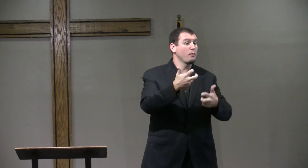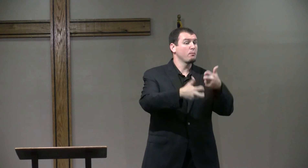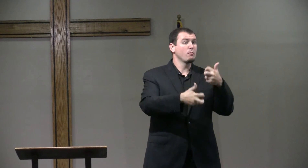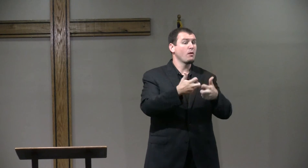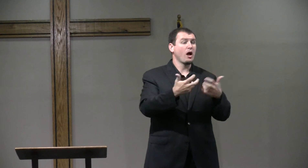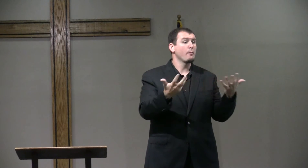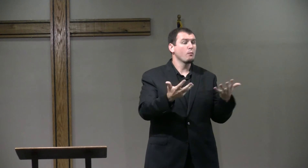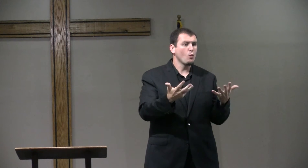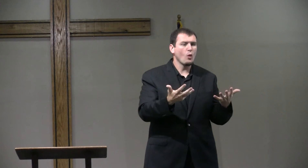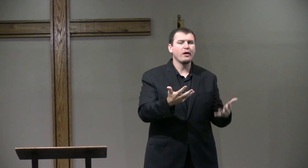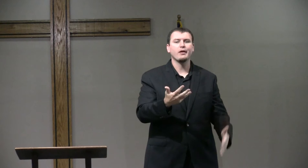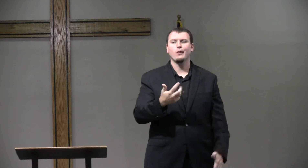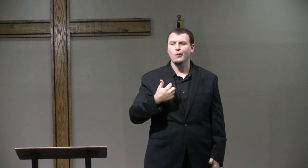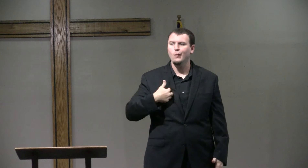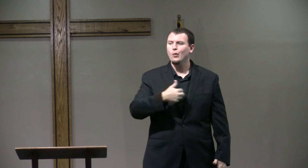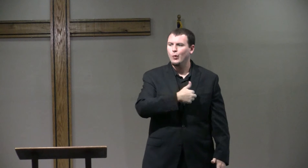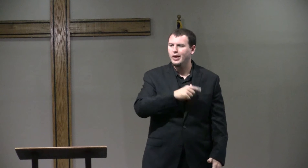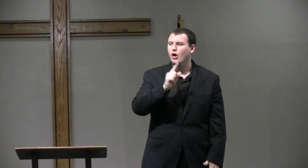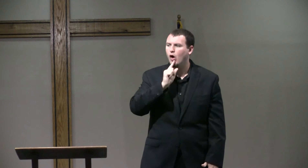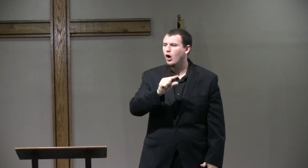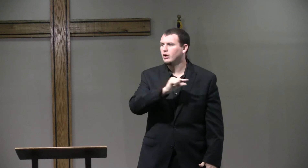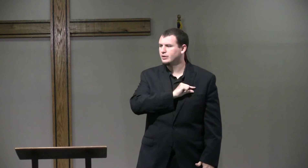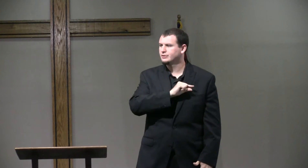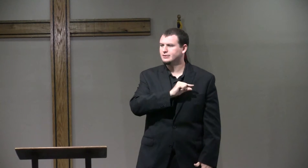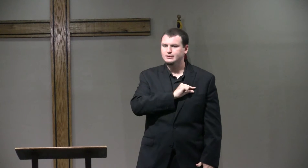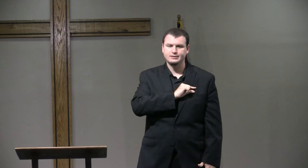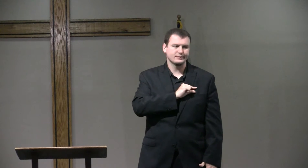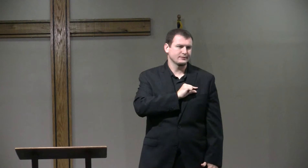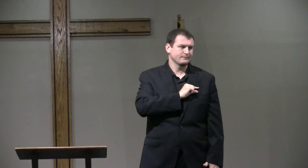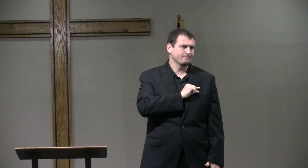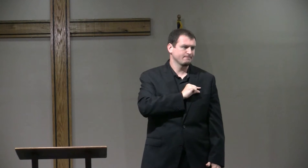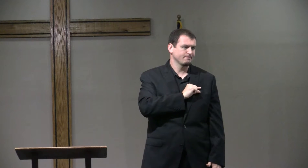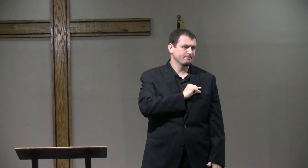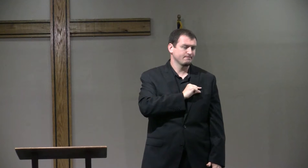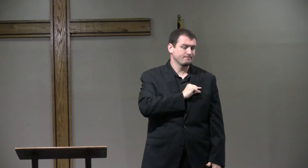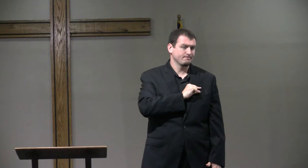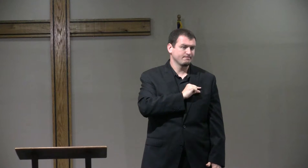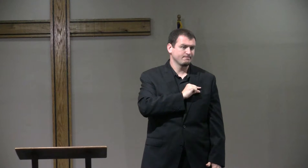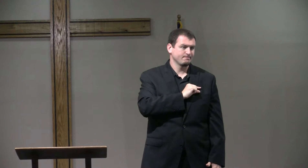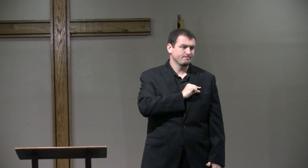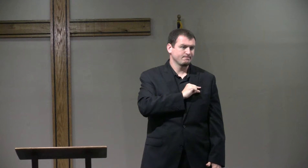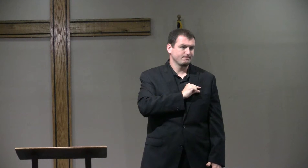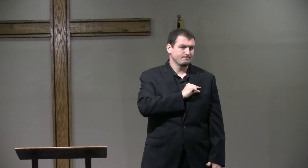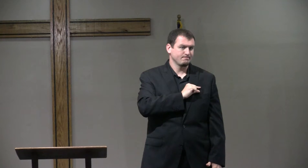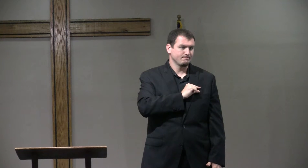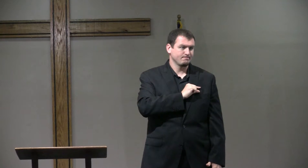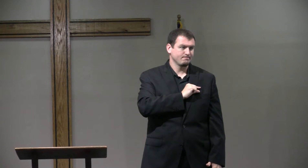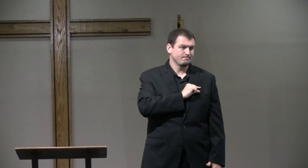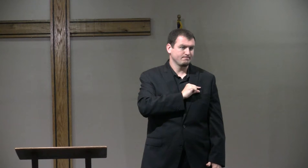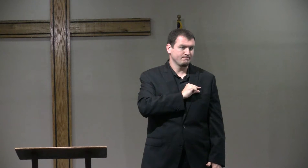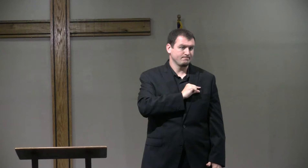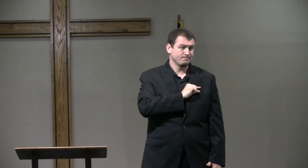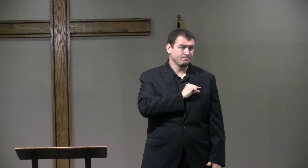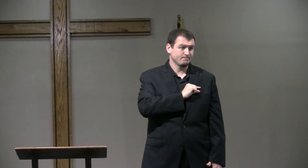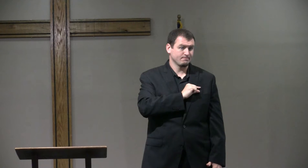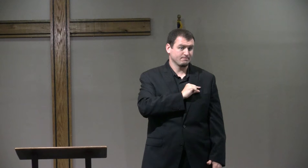talking about the heart issue. The heart of the problem is we are guilty.